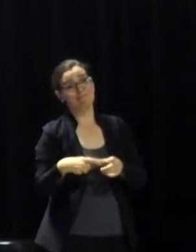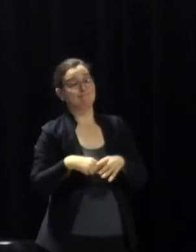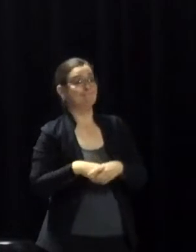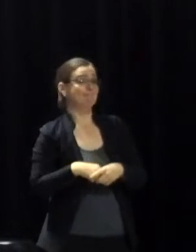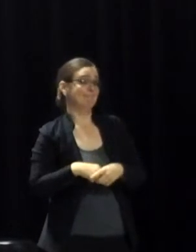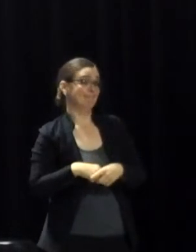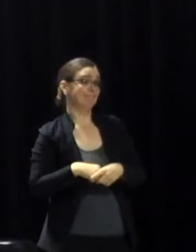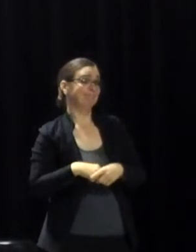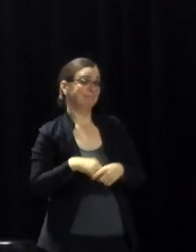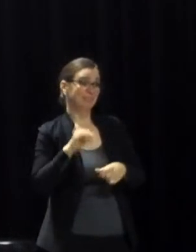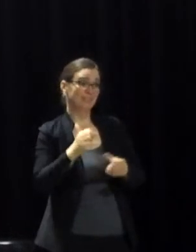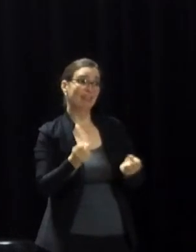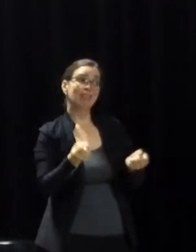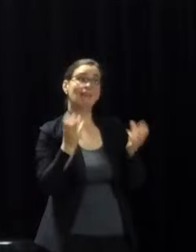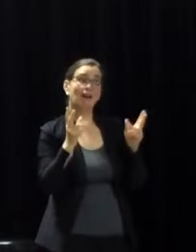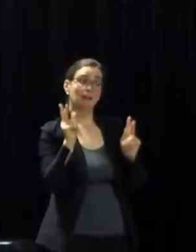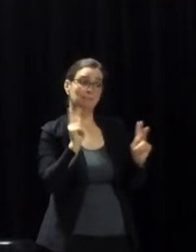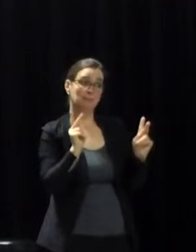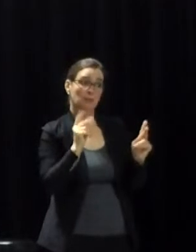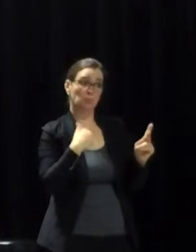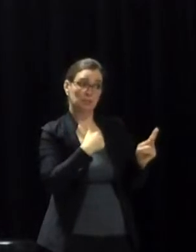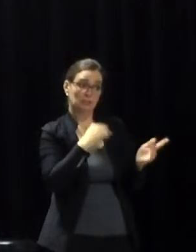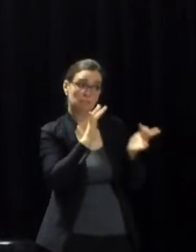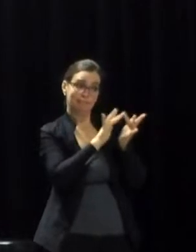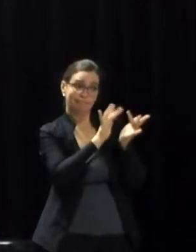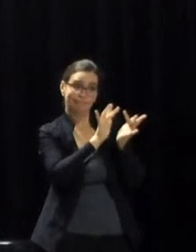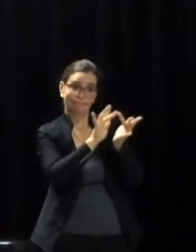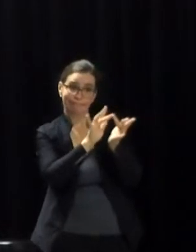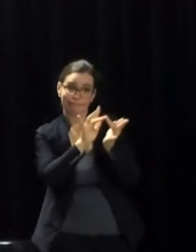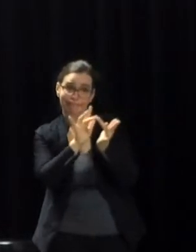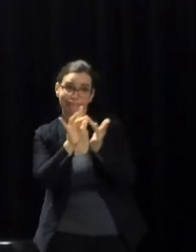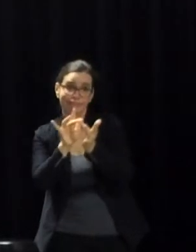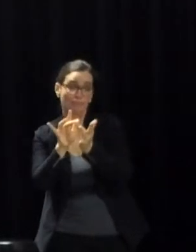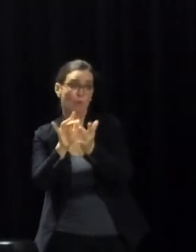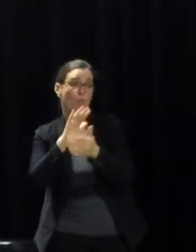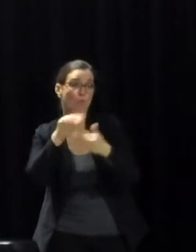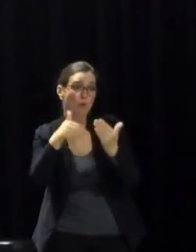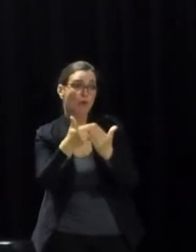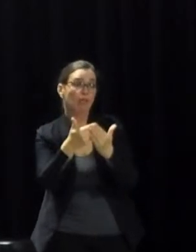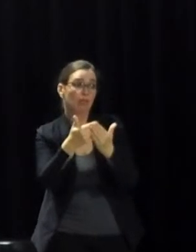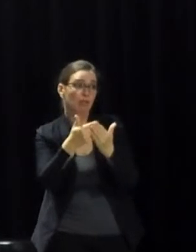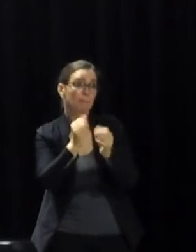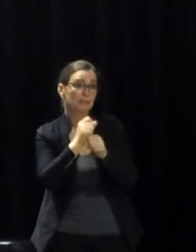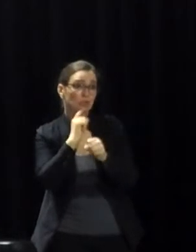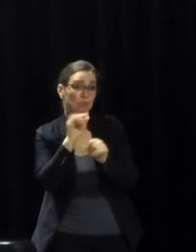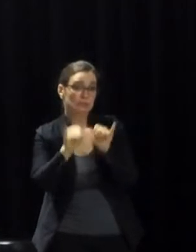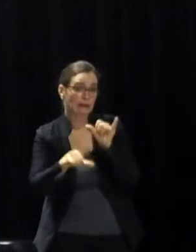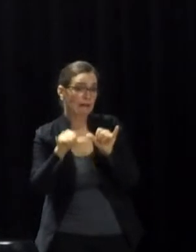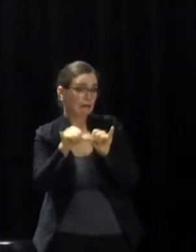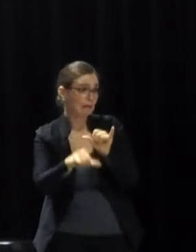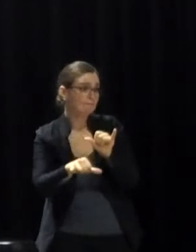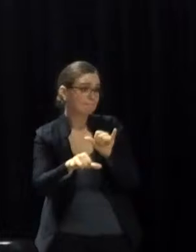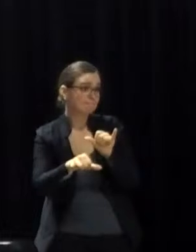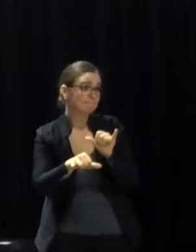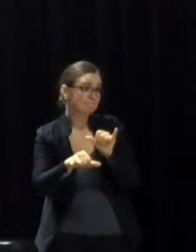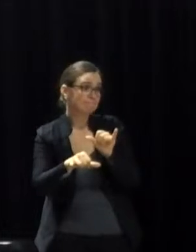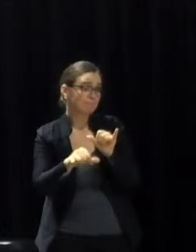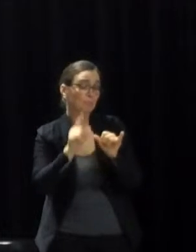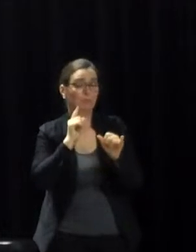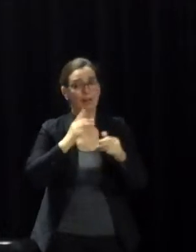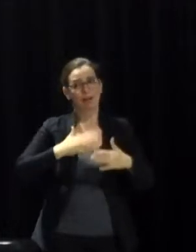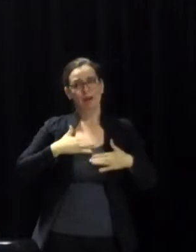with. But it's a good reflection. I'm glad that the team did this so people can visualize it. This is what we're